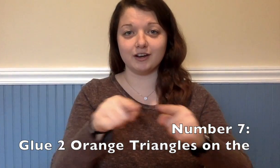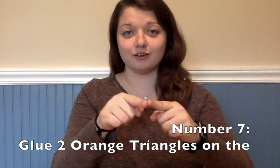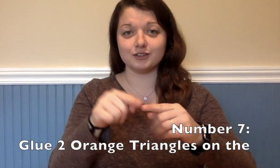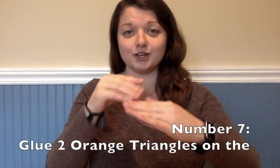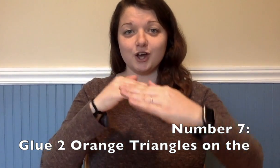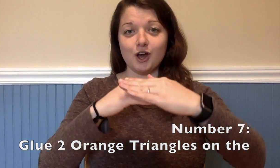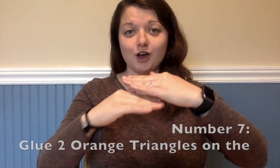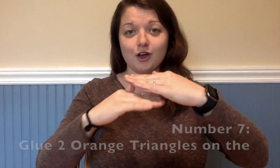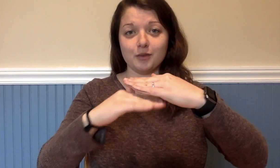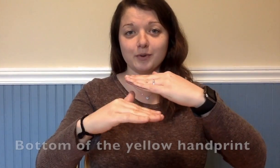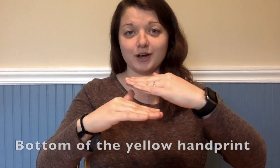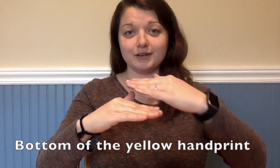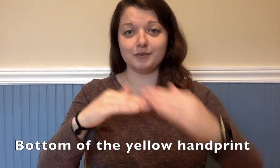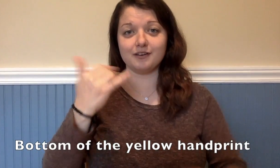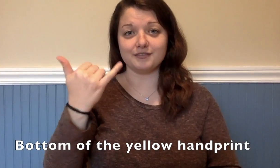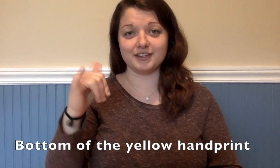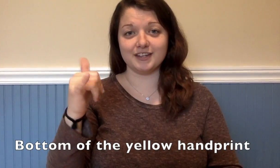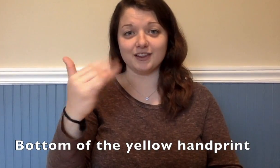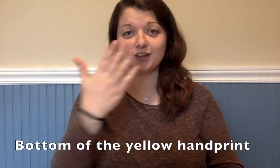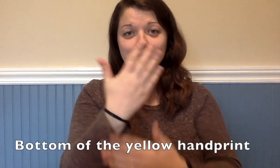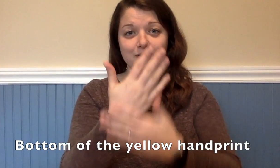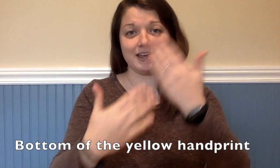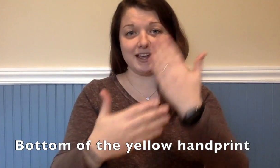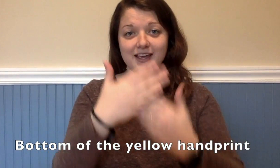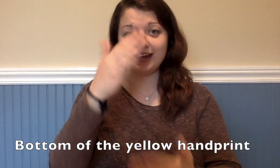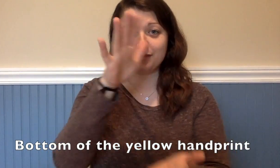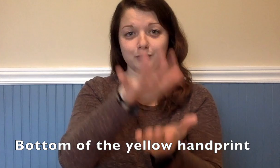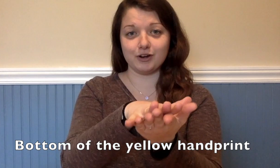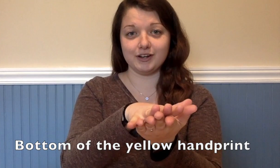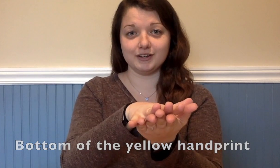triangles on the bottom of the yellow handprint.